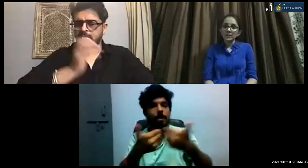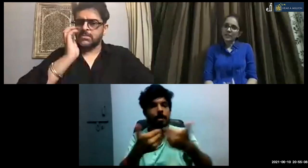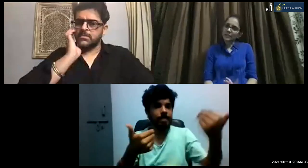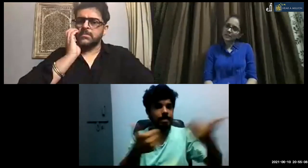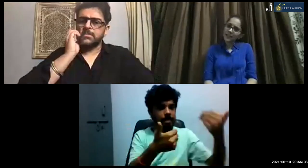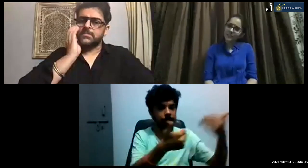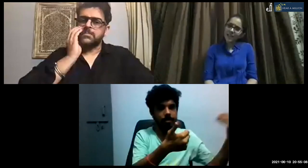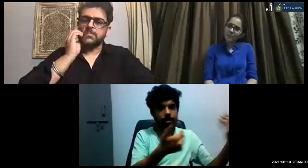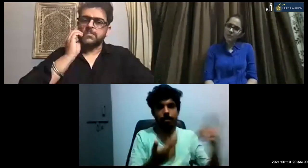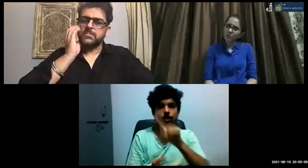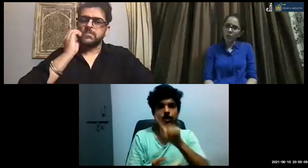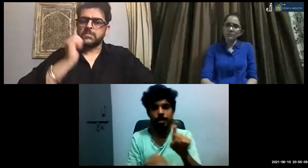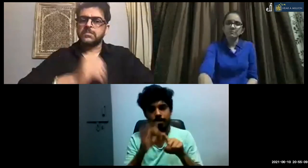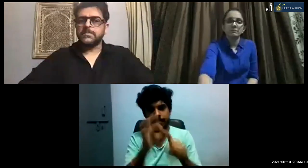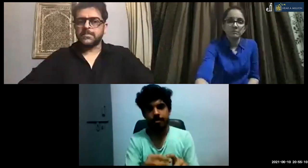also,